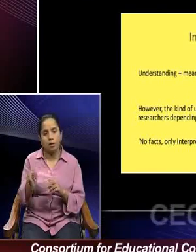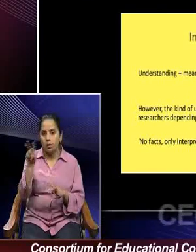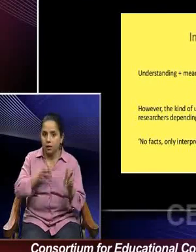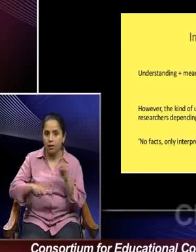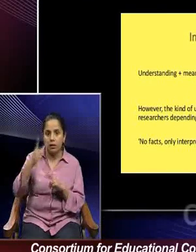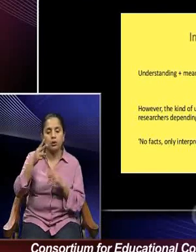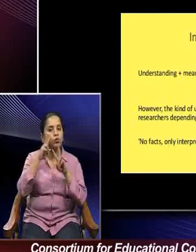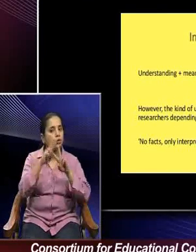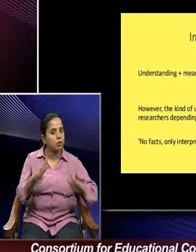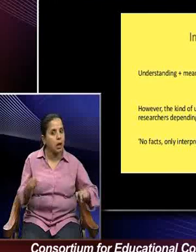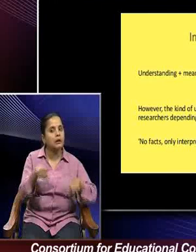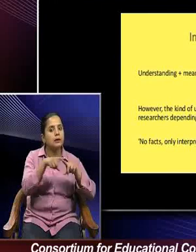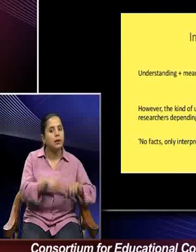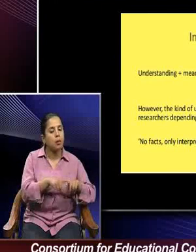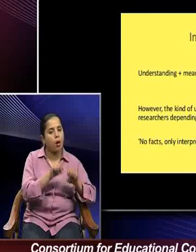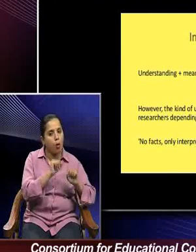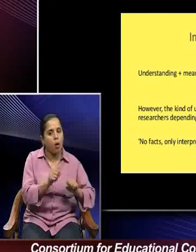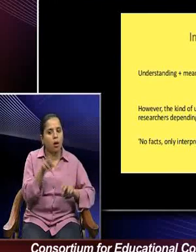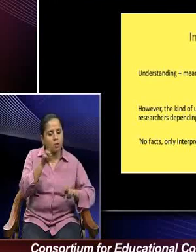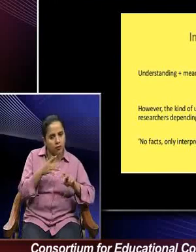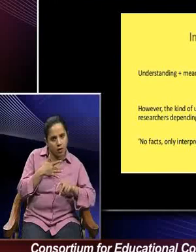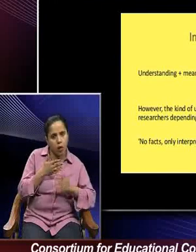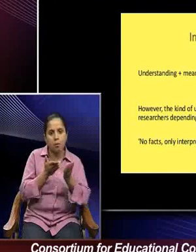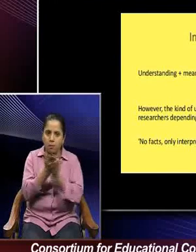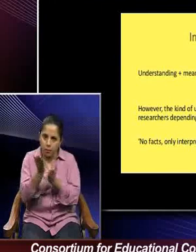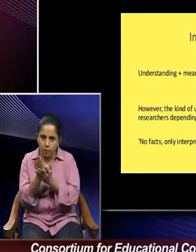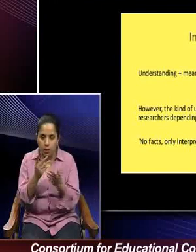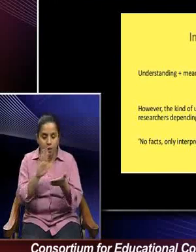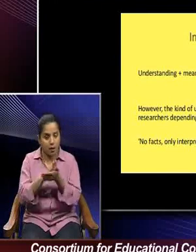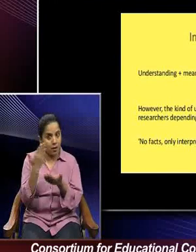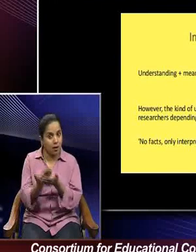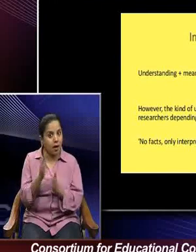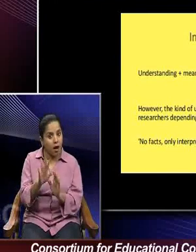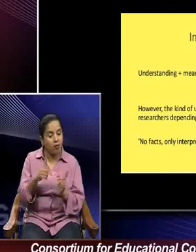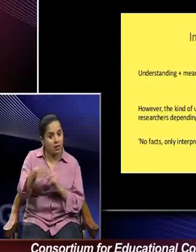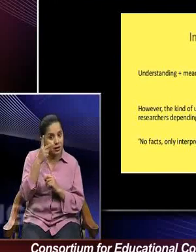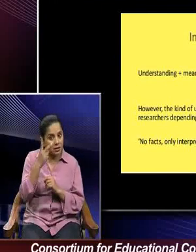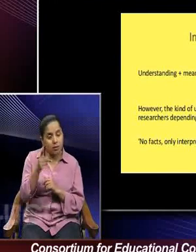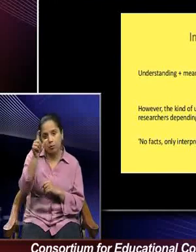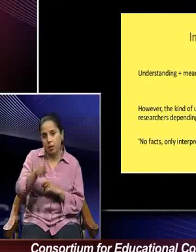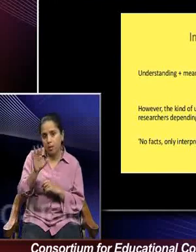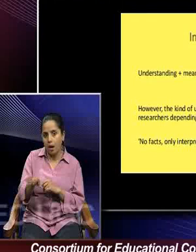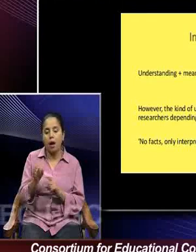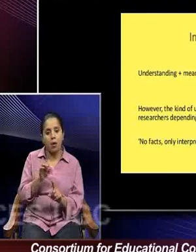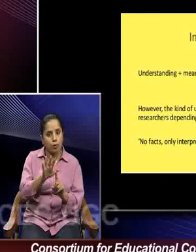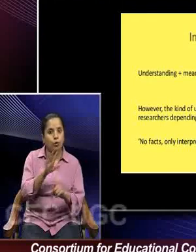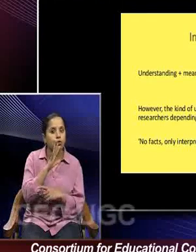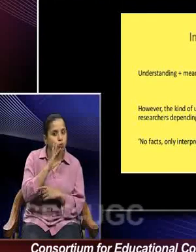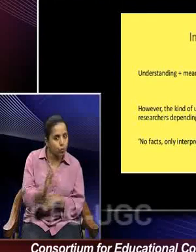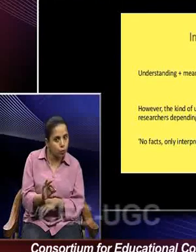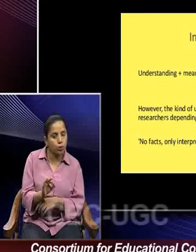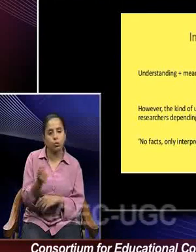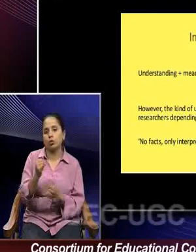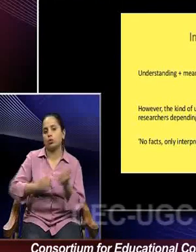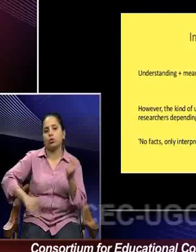the researchers depending on their assumptions and methods. So even in interpretivism, we may see people approaching truth, people approaching